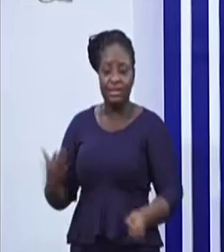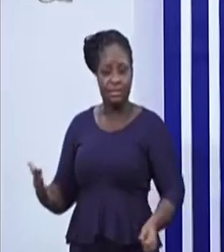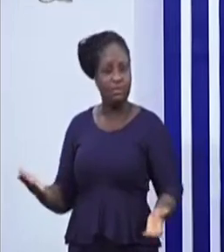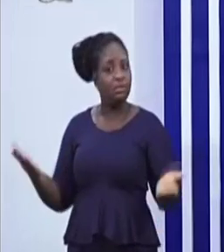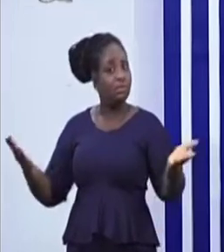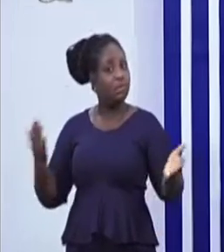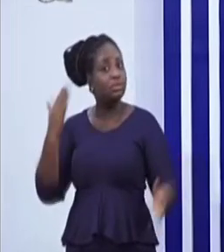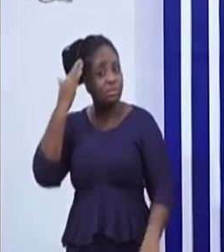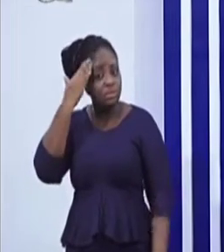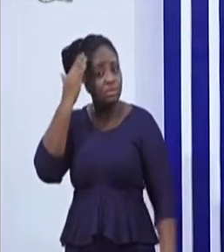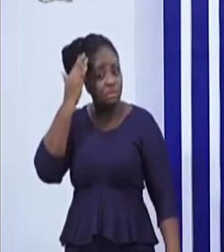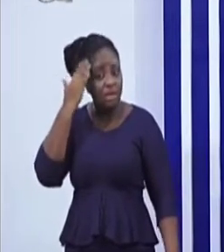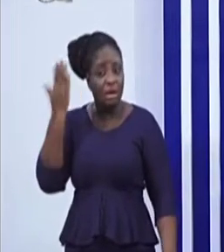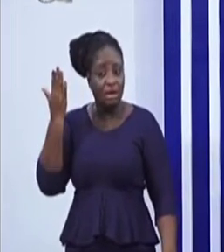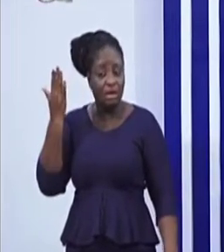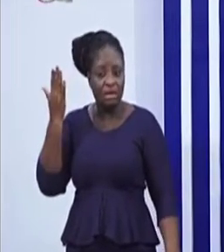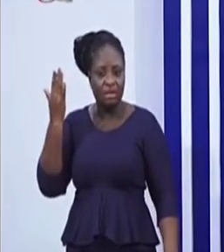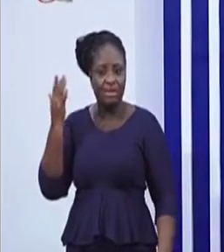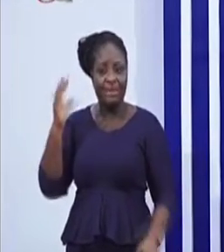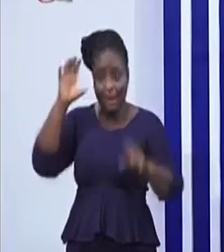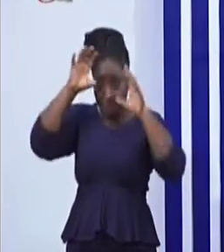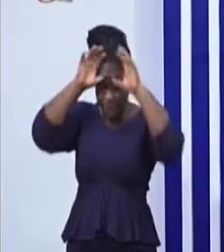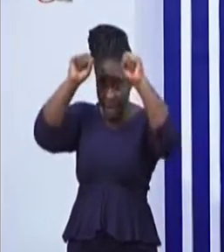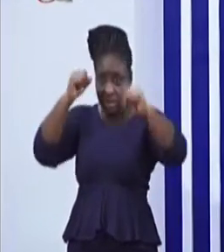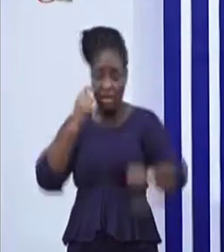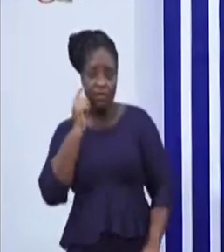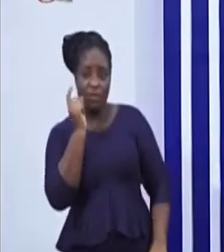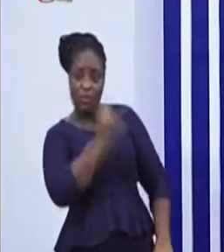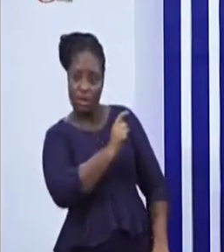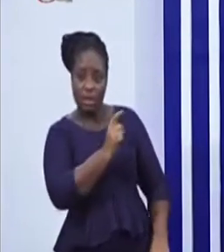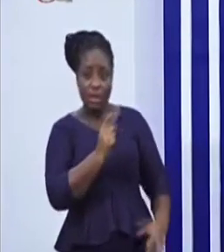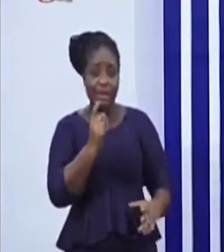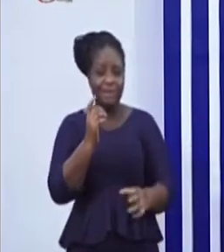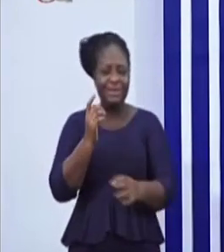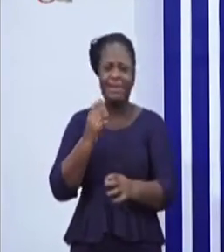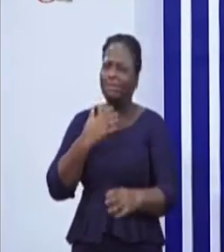that we're taking the President's instructions seriously.